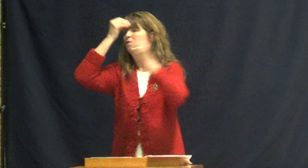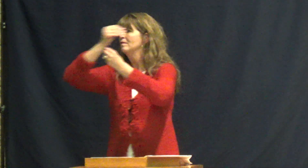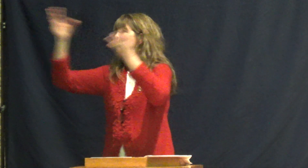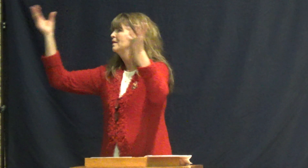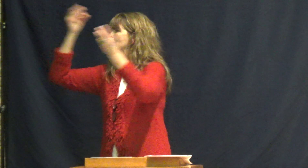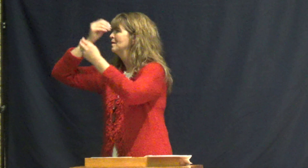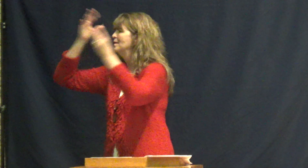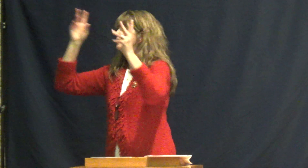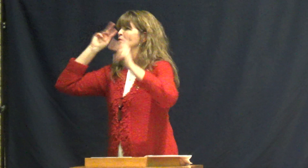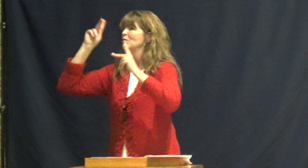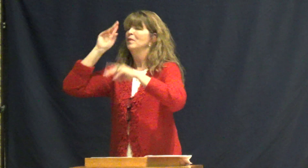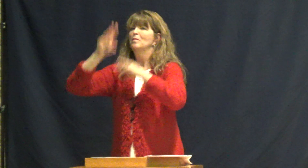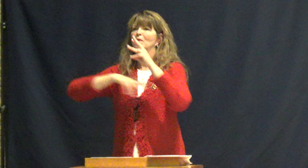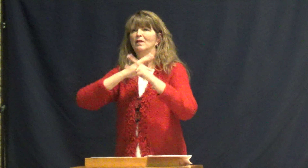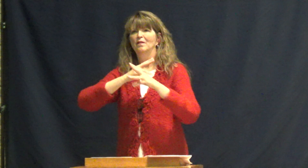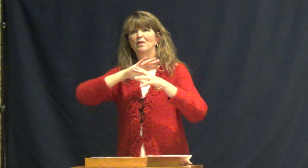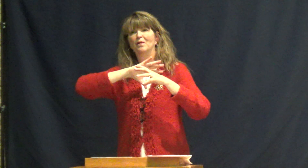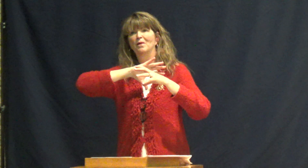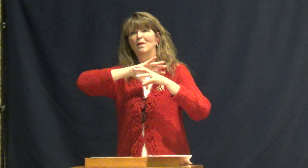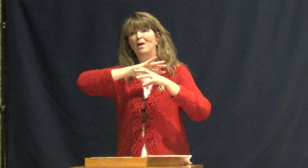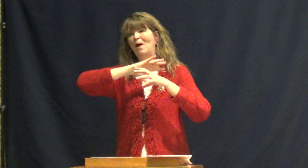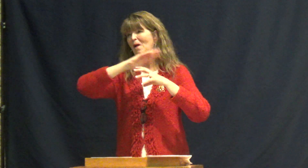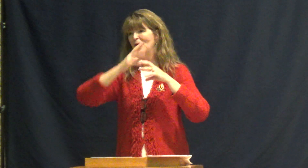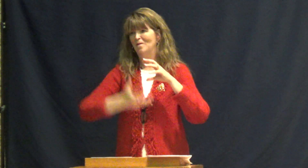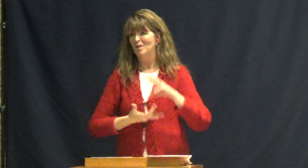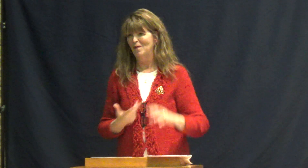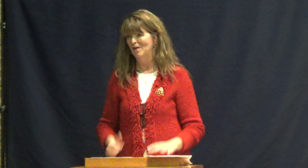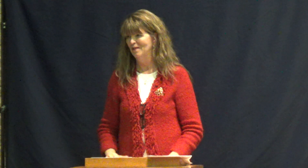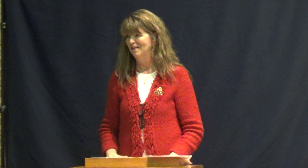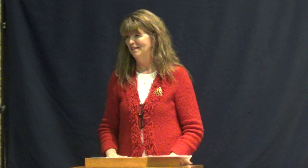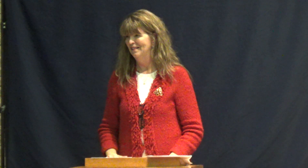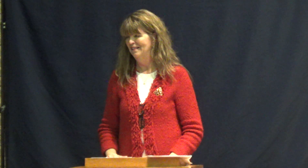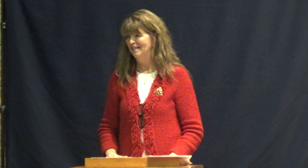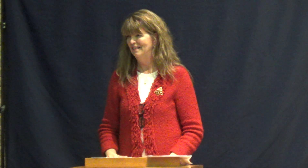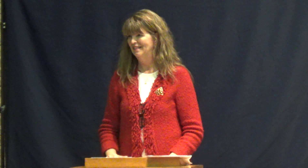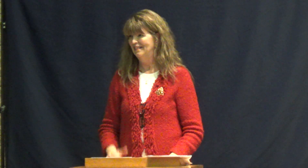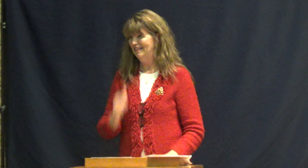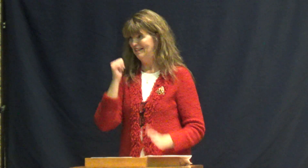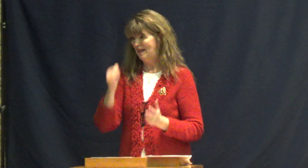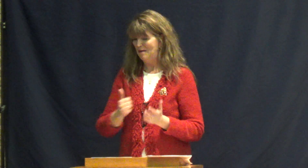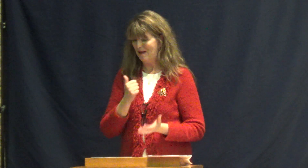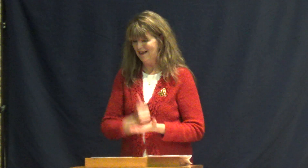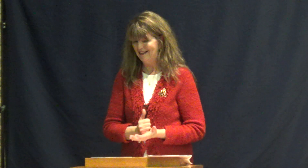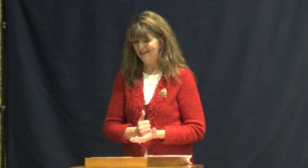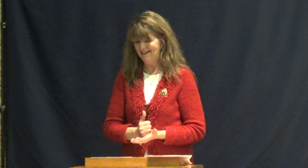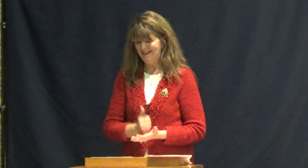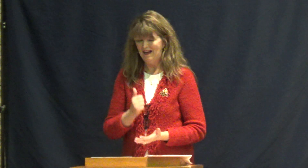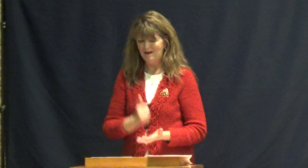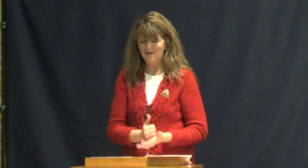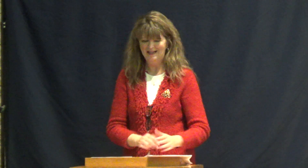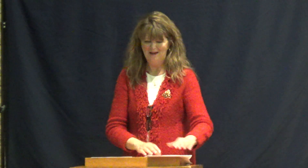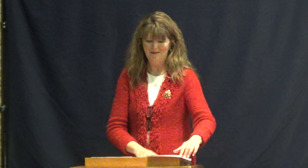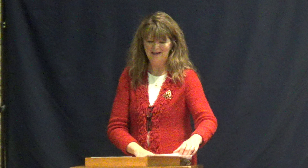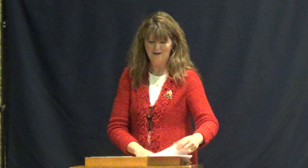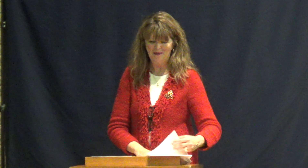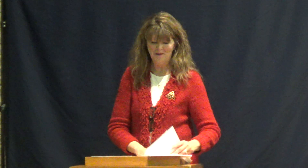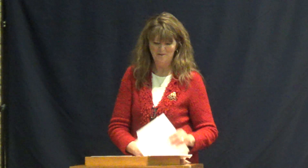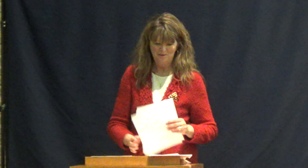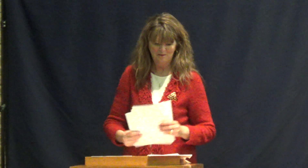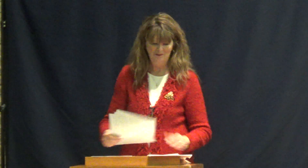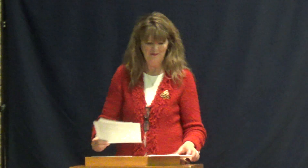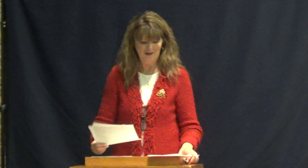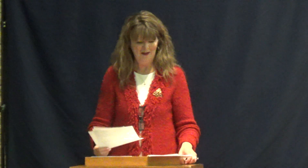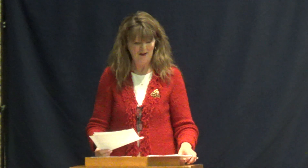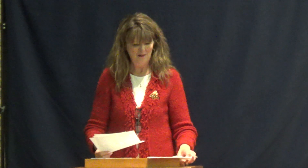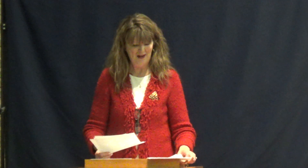and needs to be told to people all around the world. Amen. Amen.